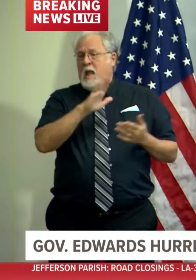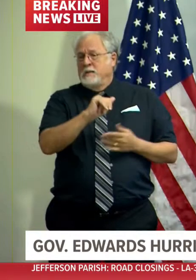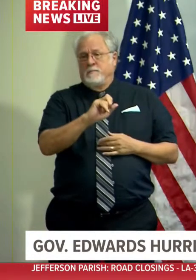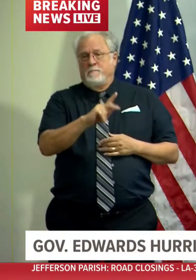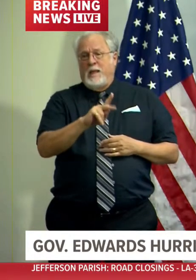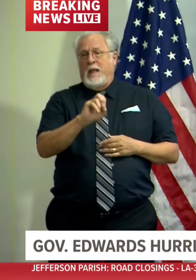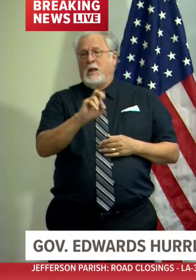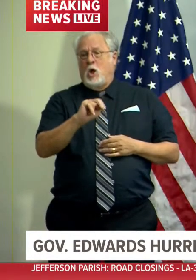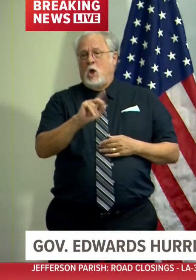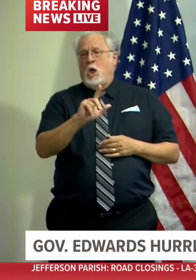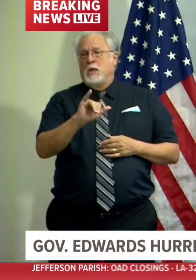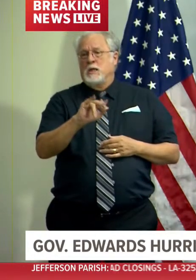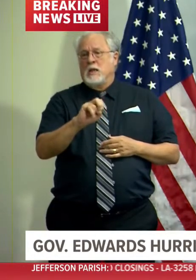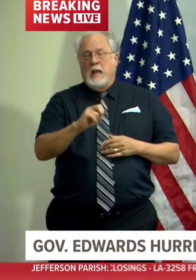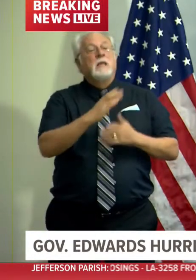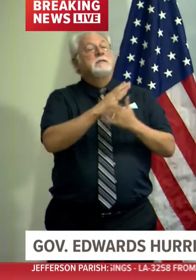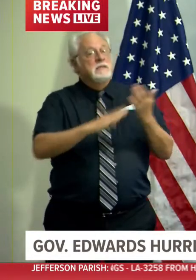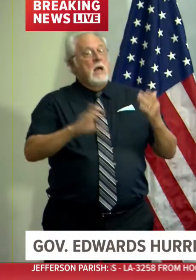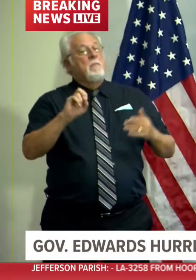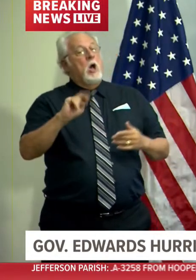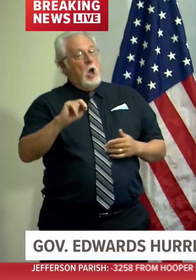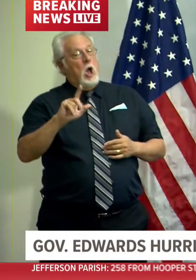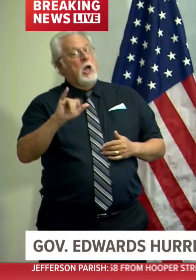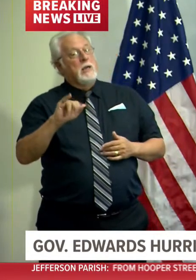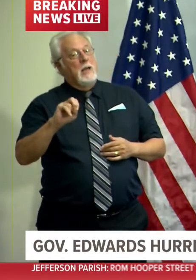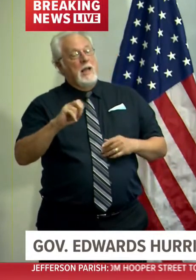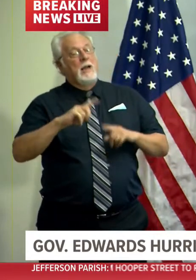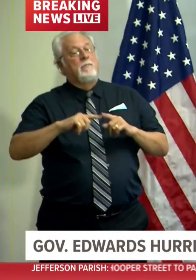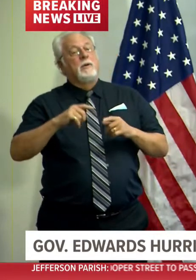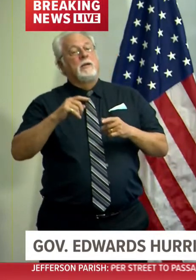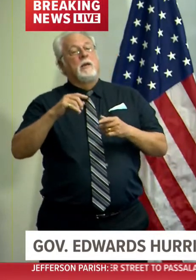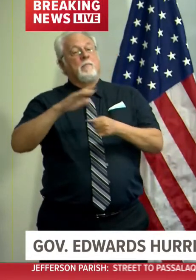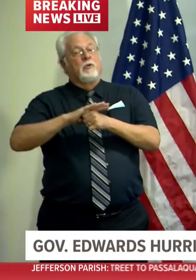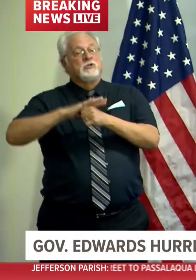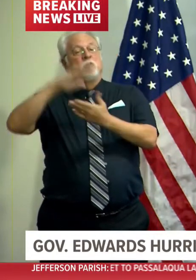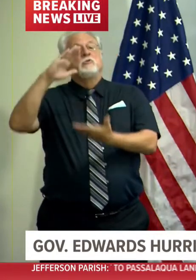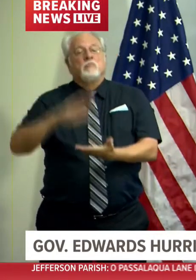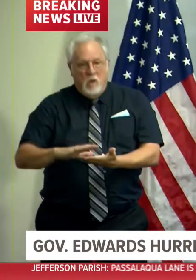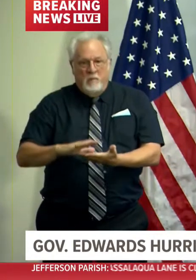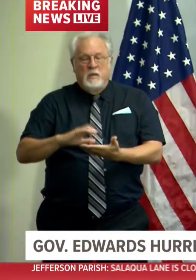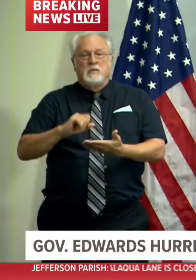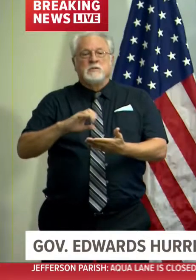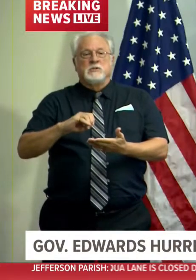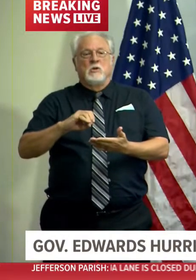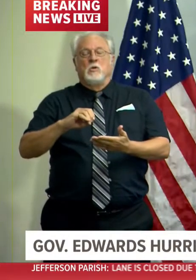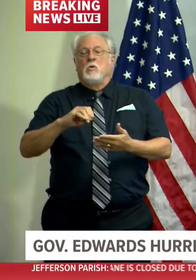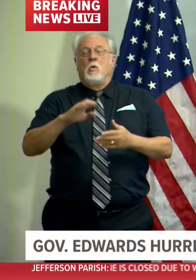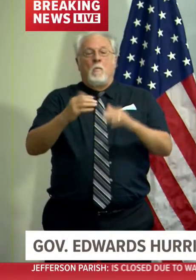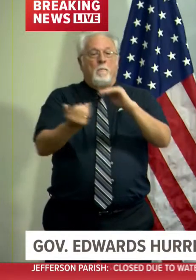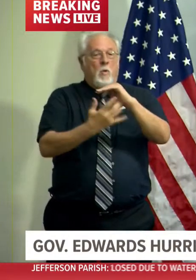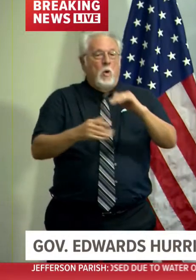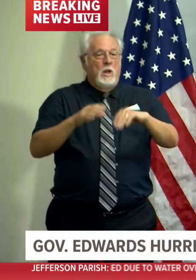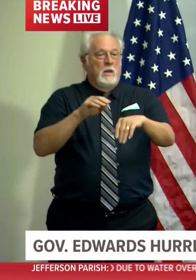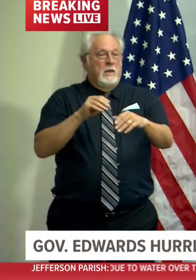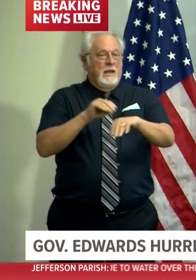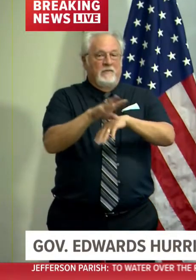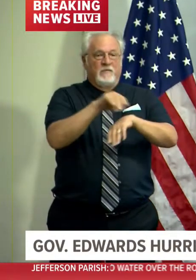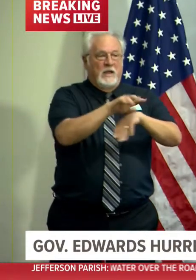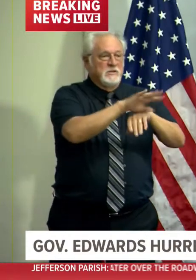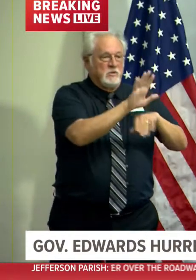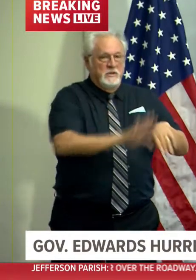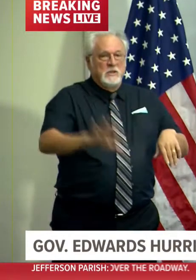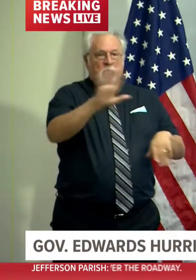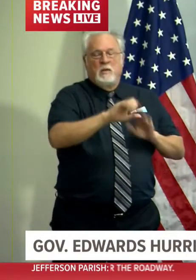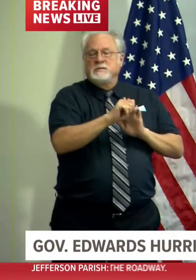yet. Some of them came back online, but after a drop in pressure. And so there are boil advisories in place around the state.